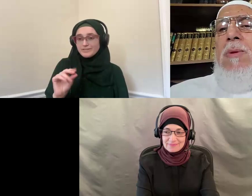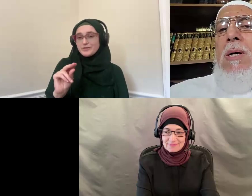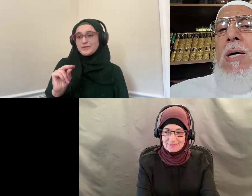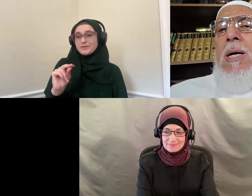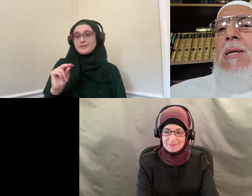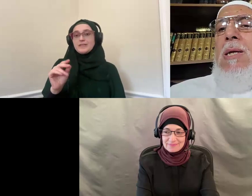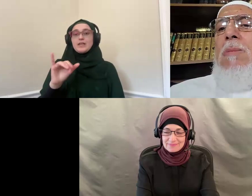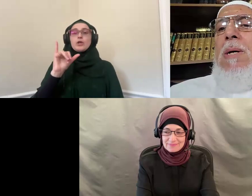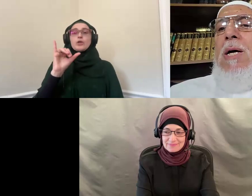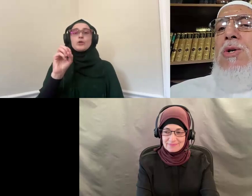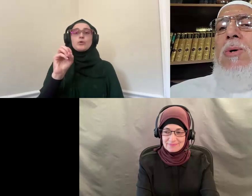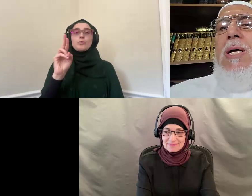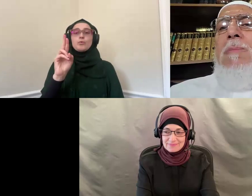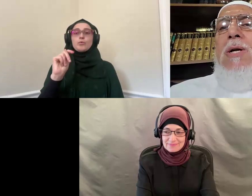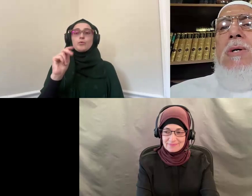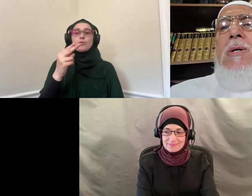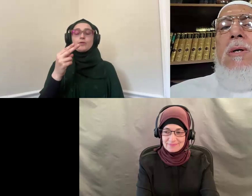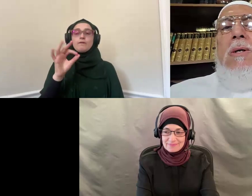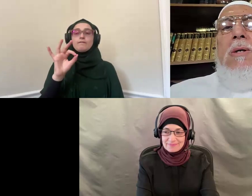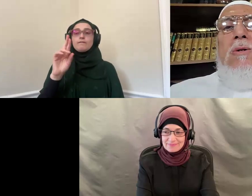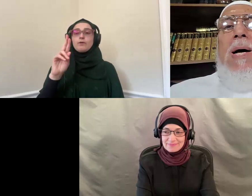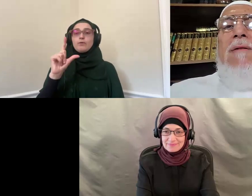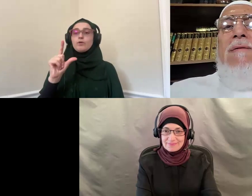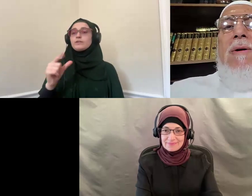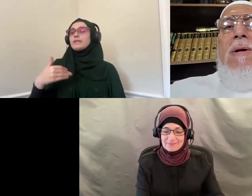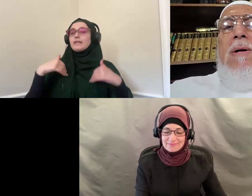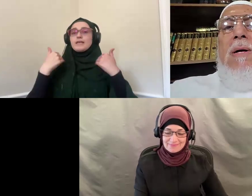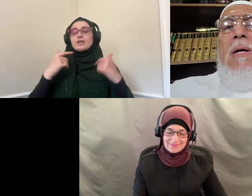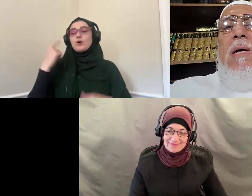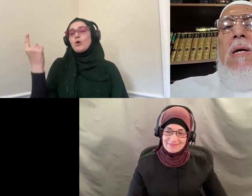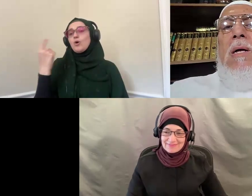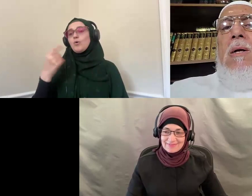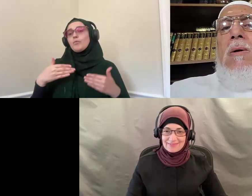time, and they will be a joy and a pleasure to have,